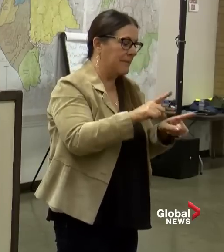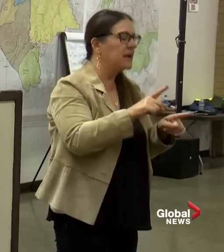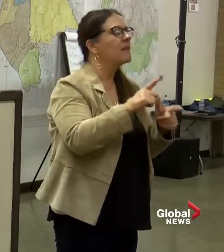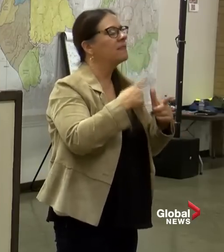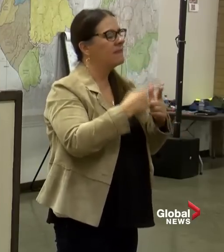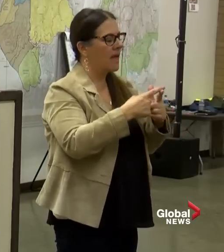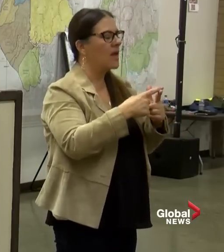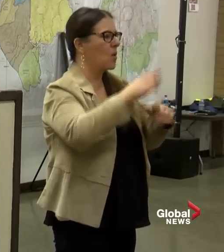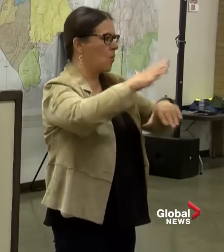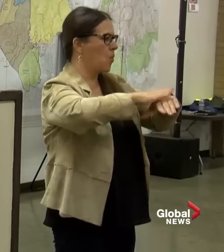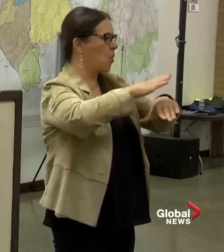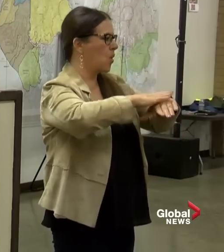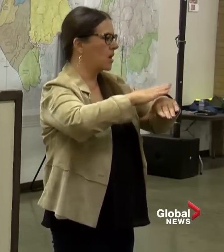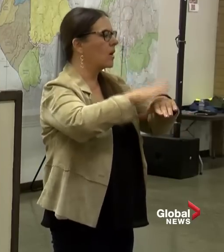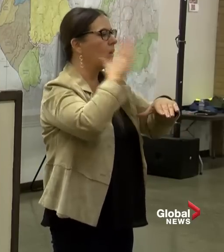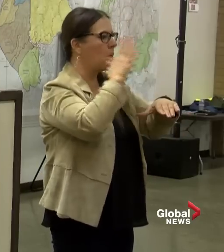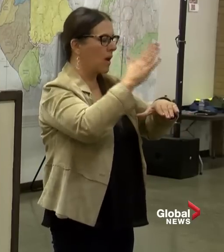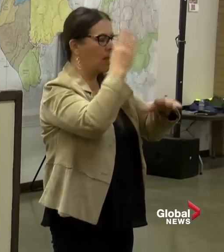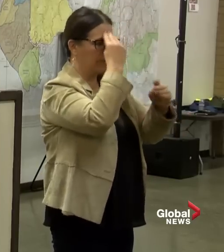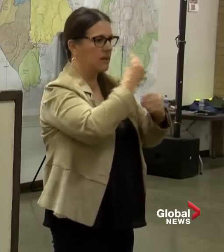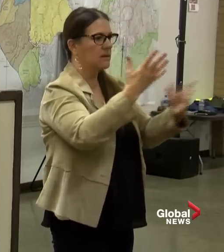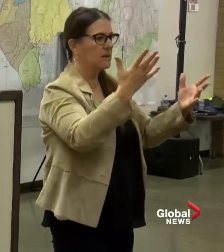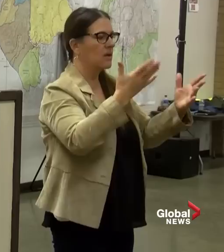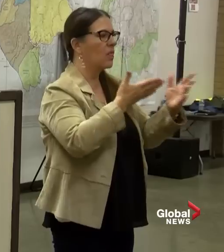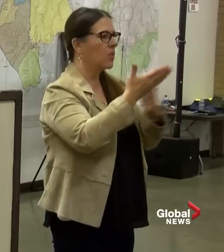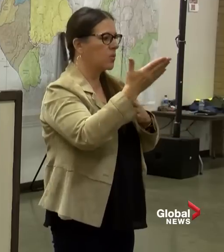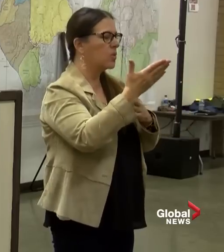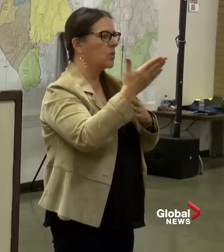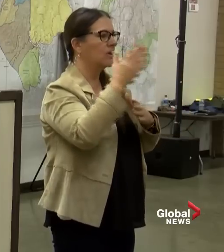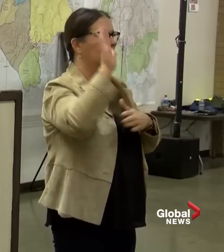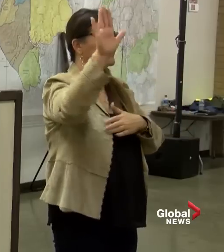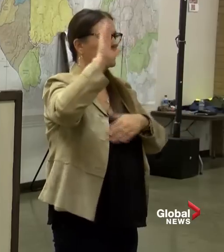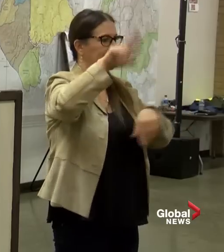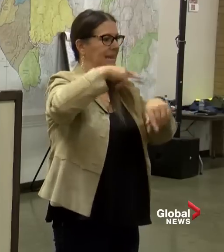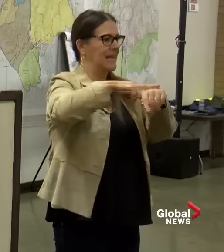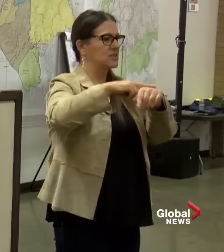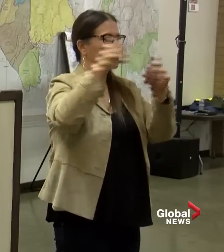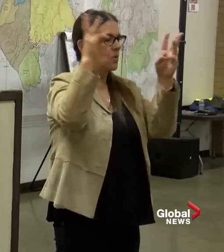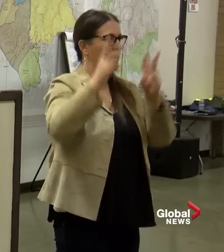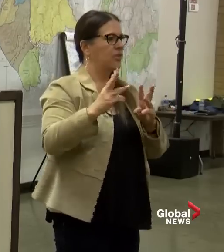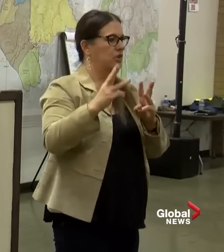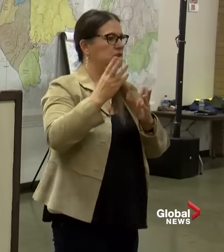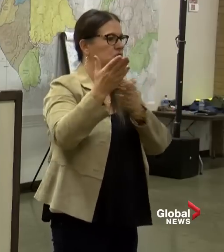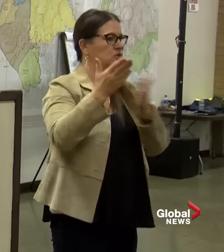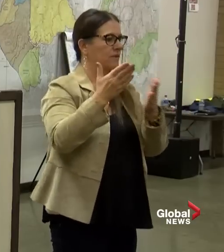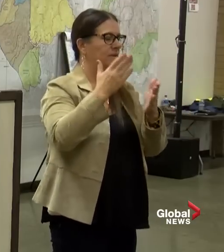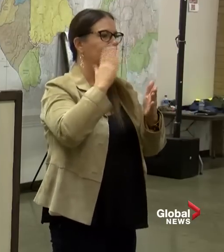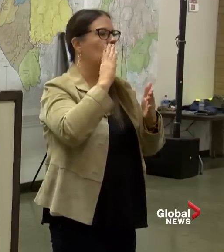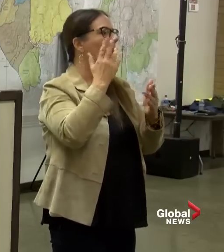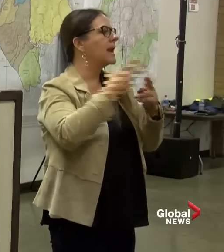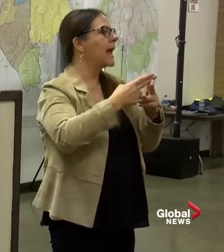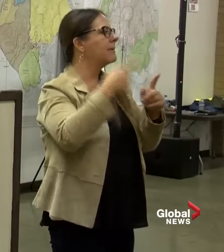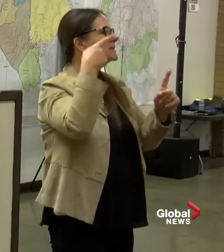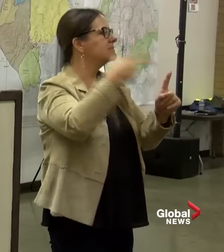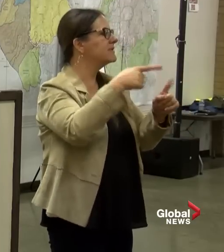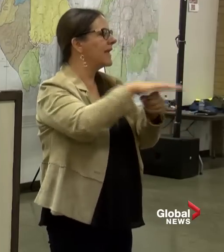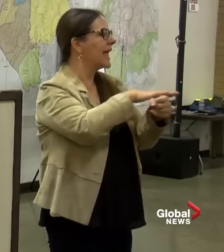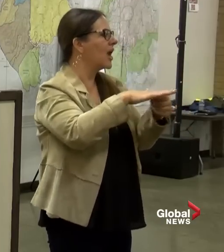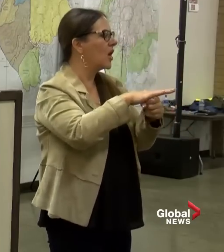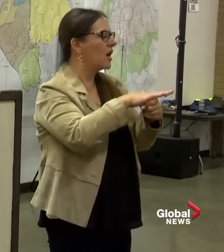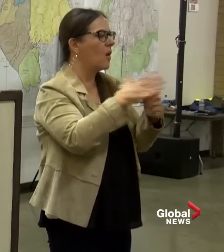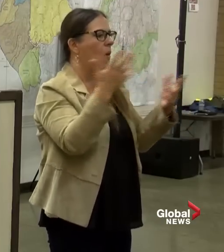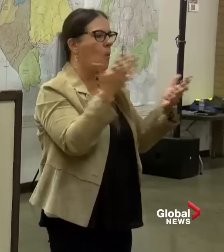a flash flood warning will be issued by the National Weather Service for the specific area a debris